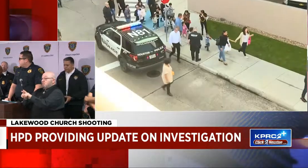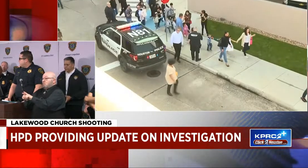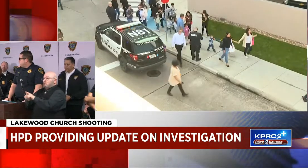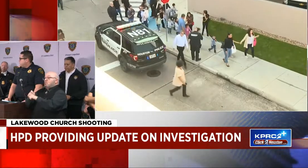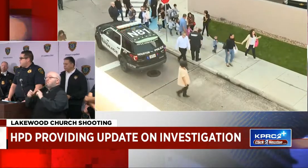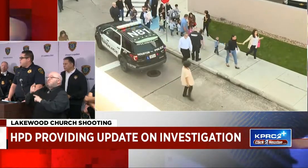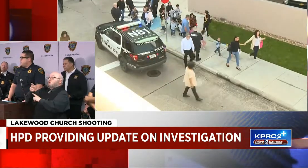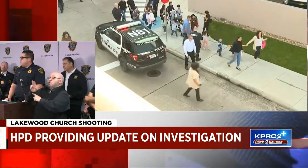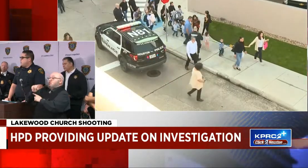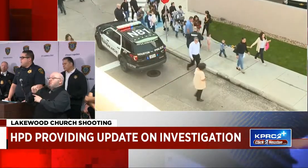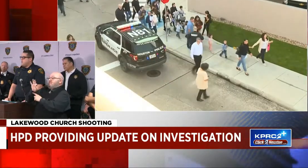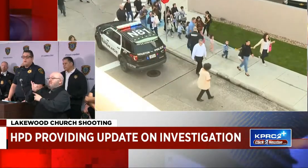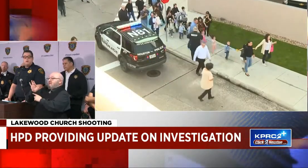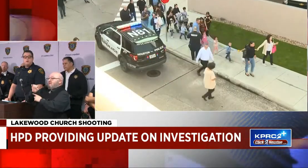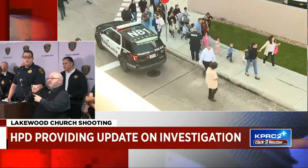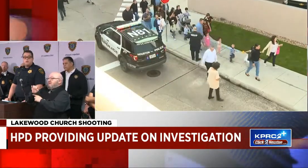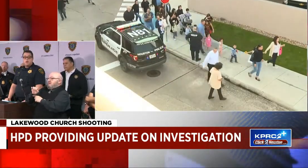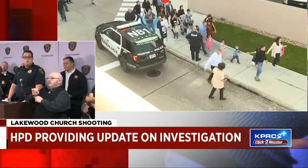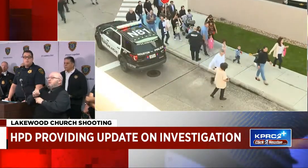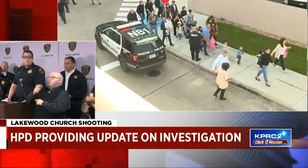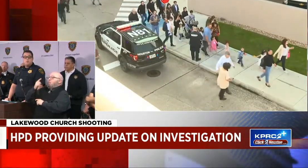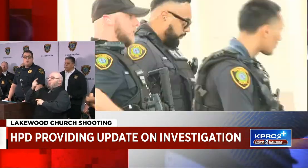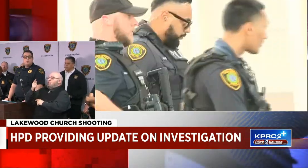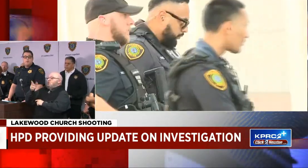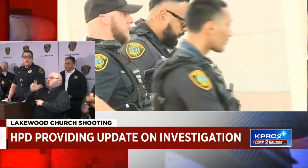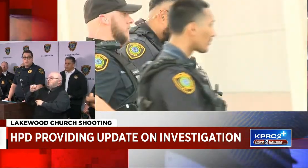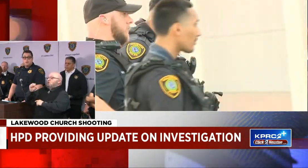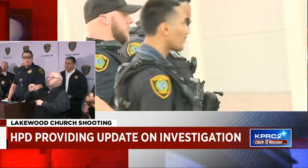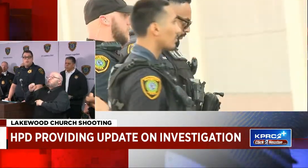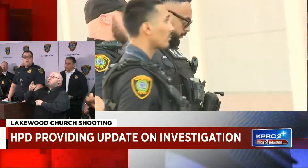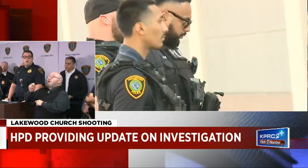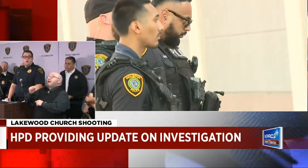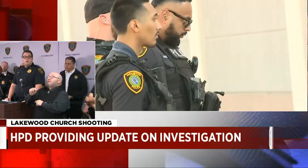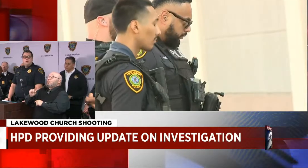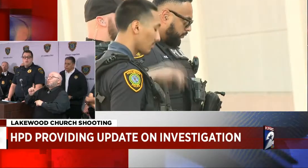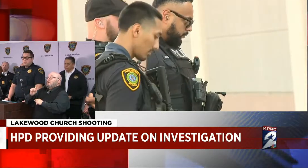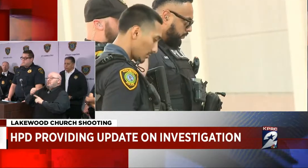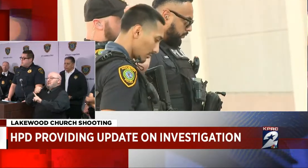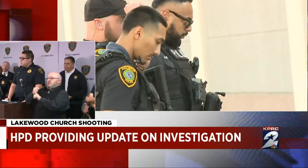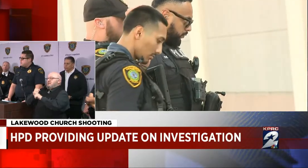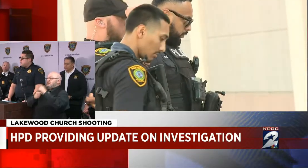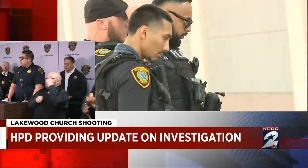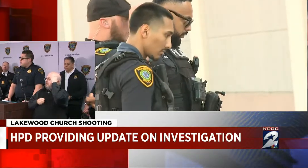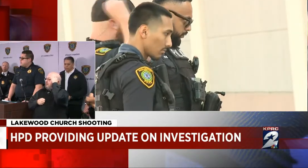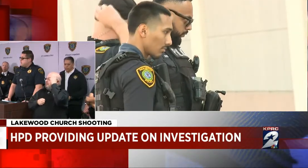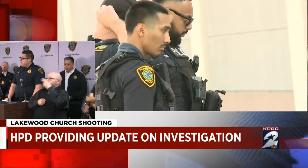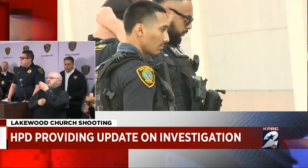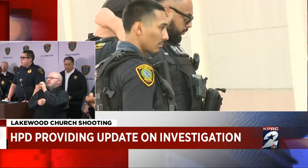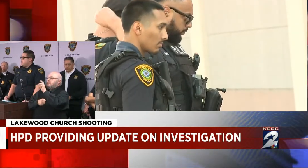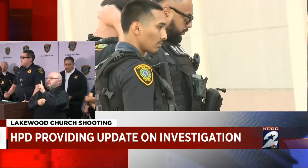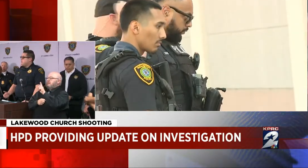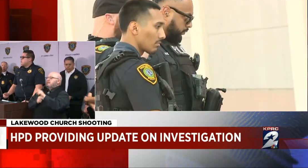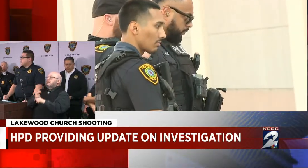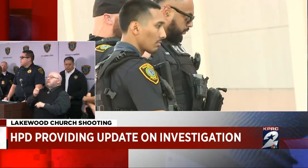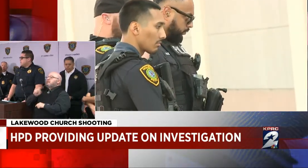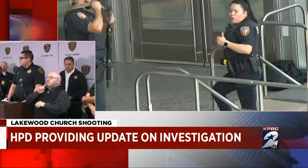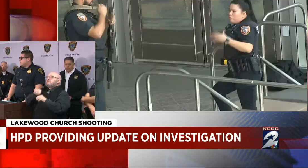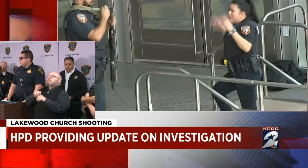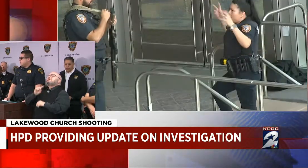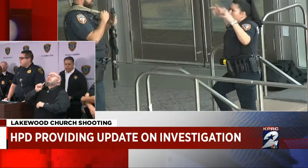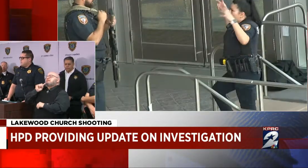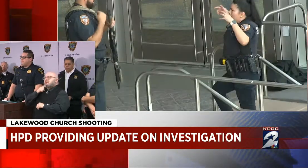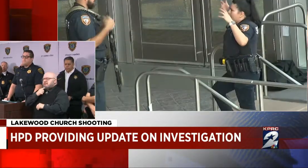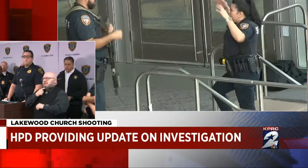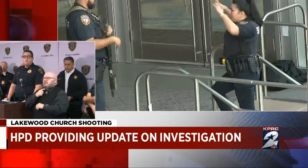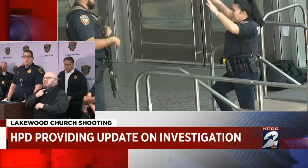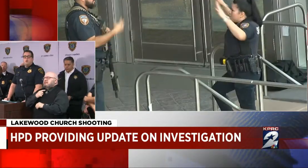from gunfire, one gunshot wound to the head. Like has been mentioned earlier today, he is in critical condition at